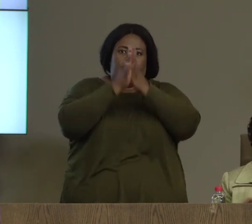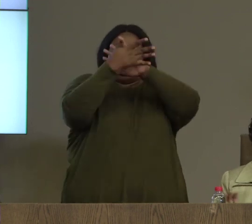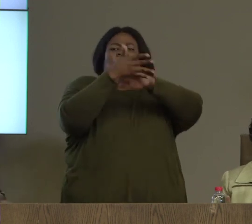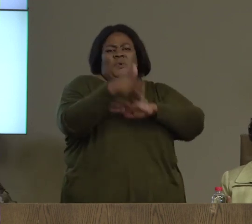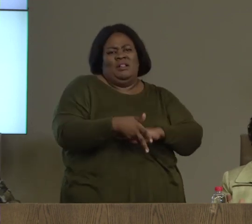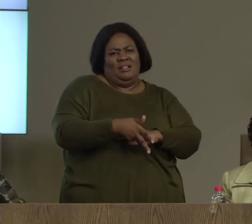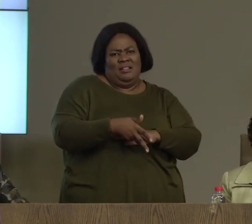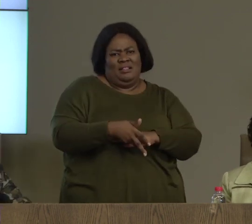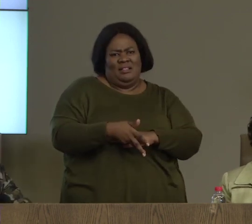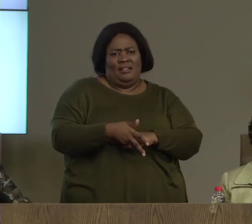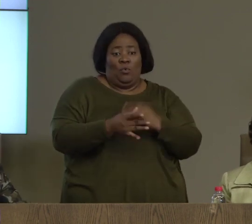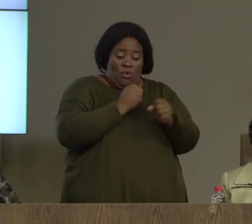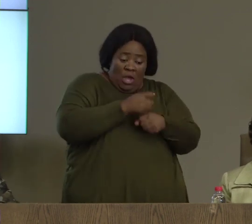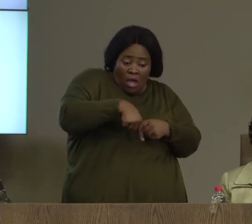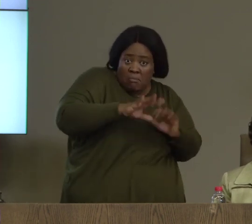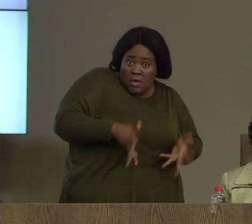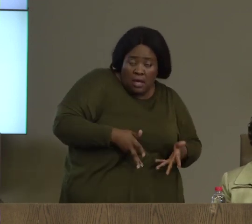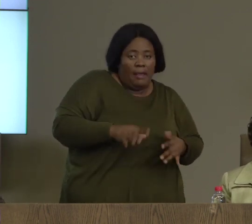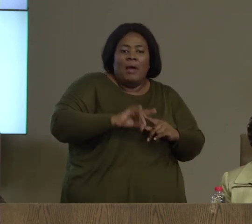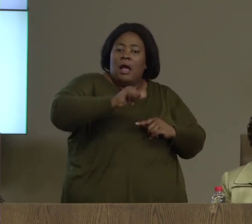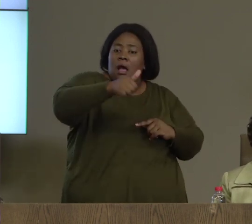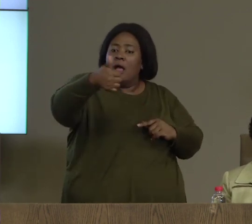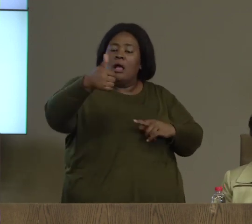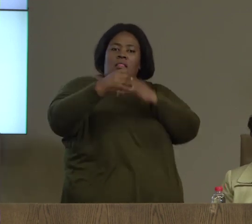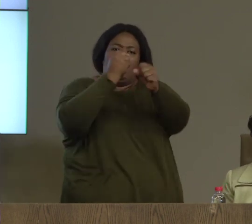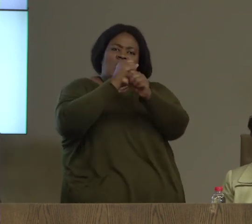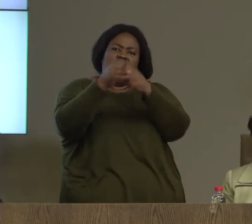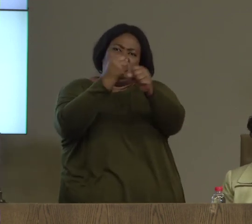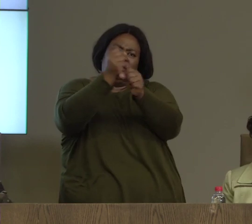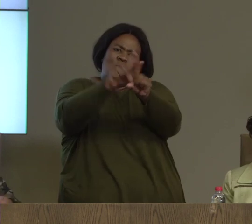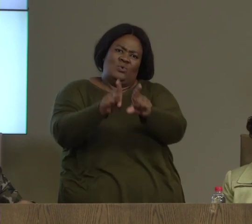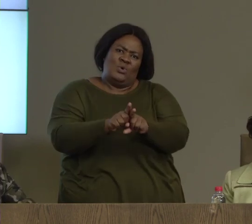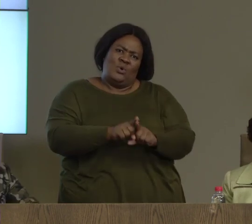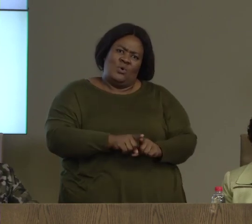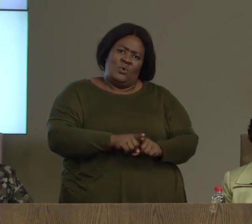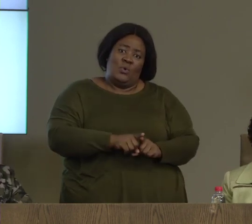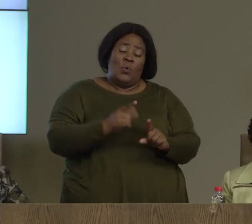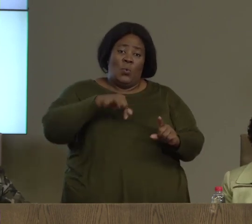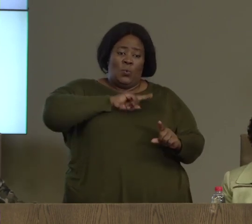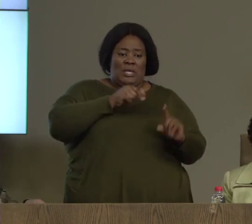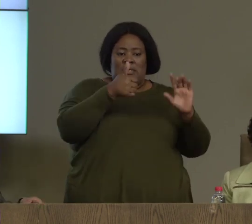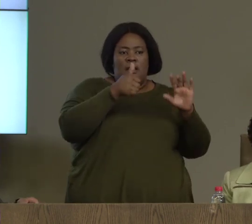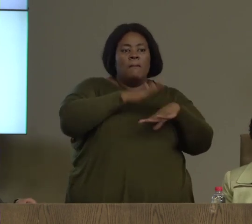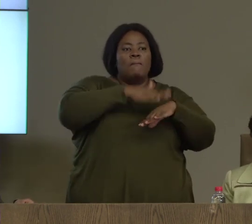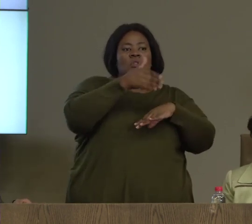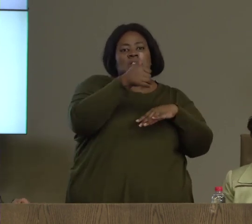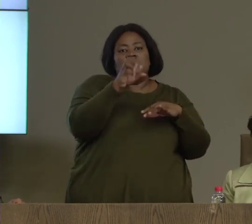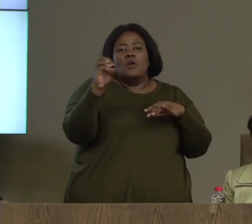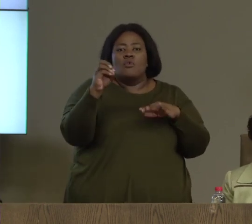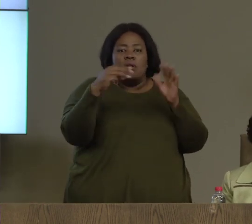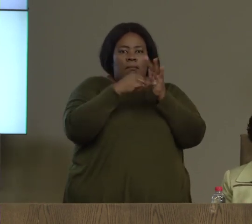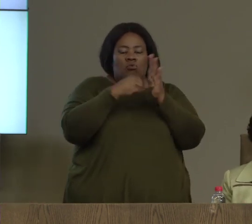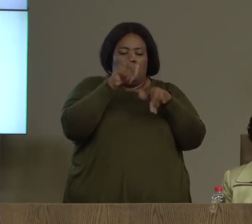to come. We need movement. So we're going to have more than 600 matriculants. So we can't repeat the space